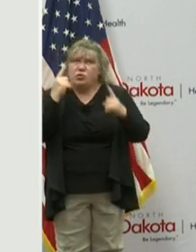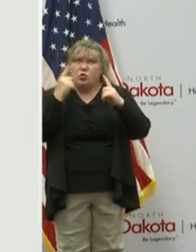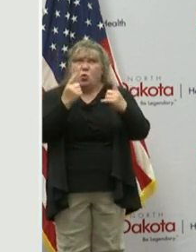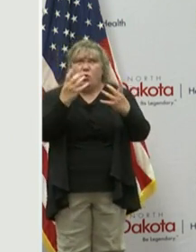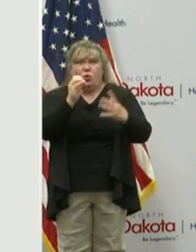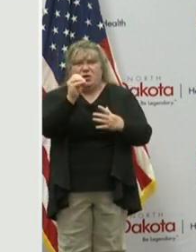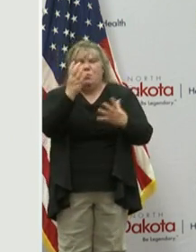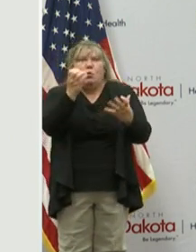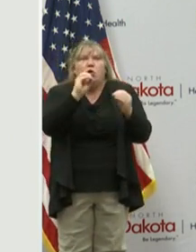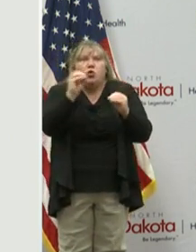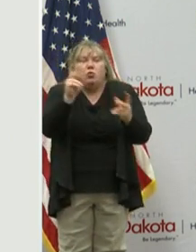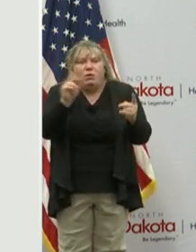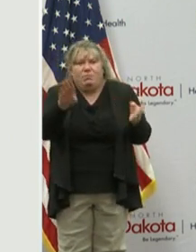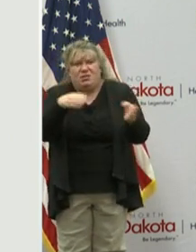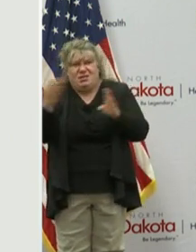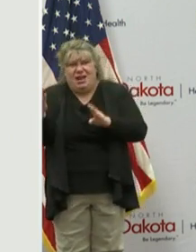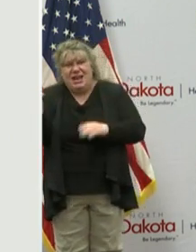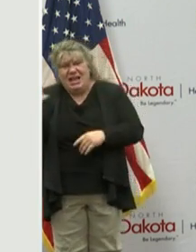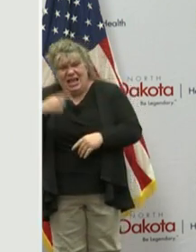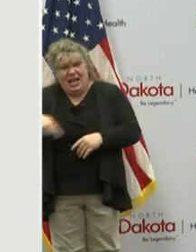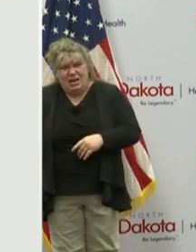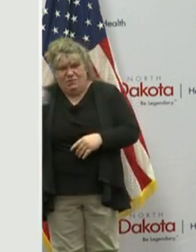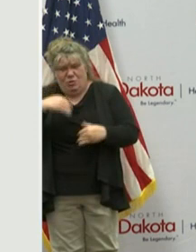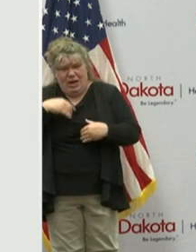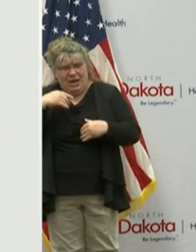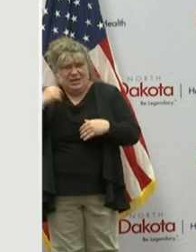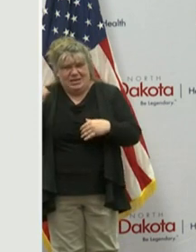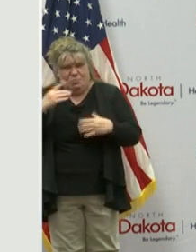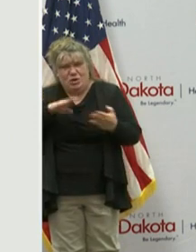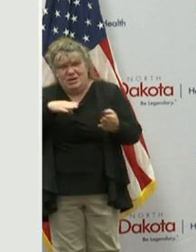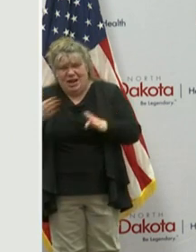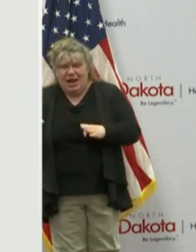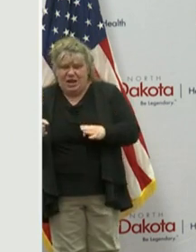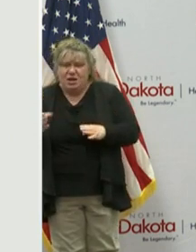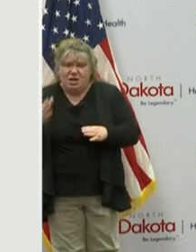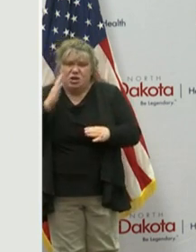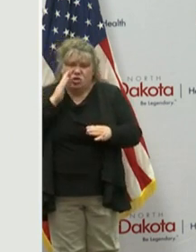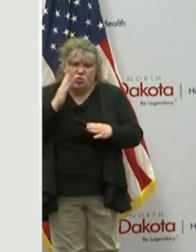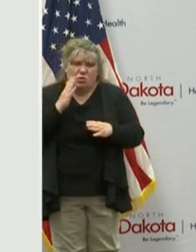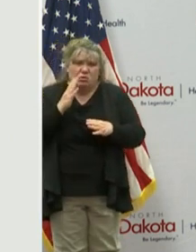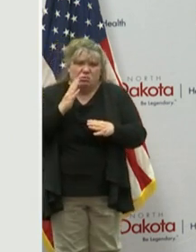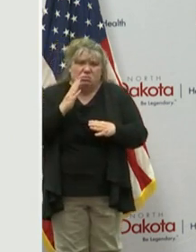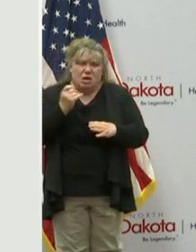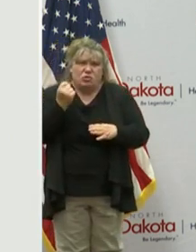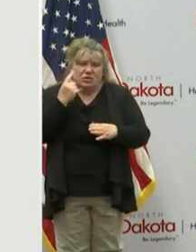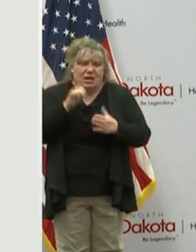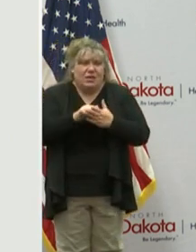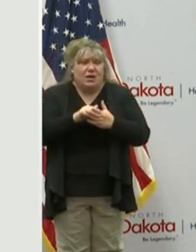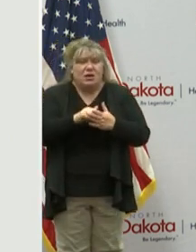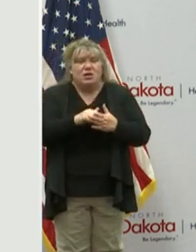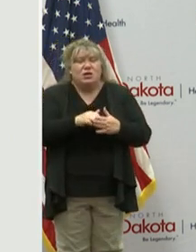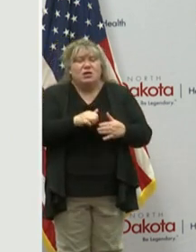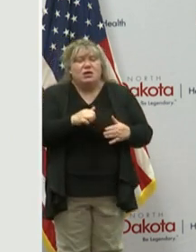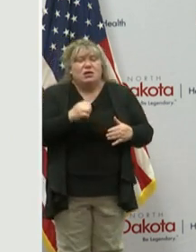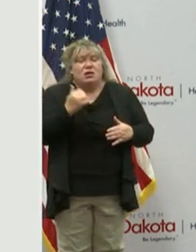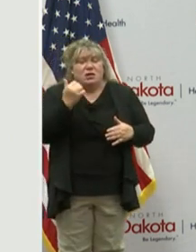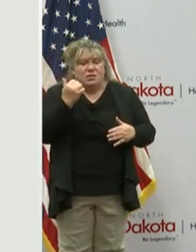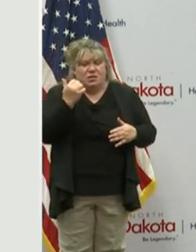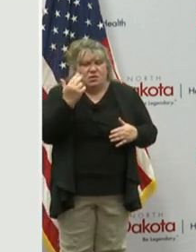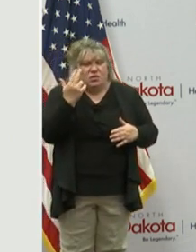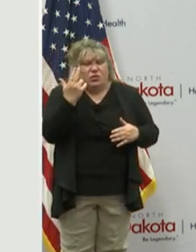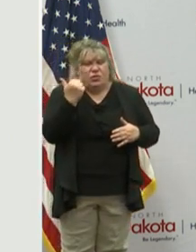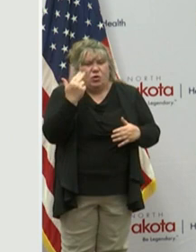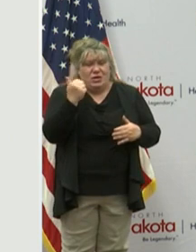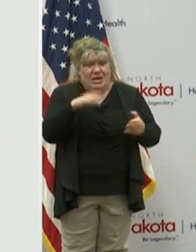loved one this year will, I'm sure, share that. Again, 2020 crash deaths, the 13 we've had this year, same